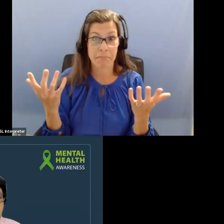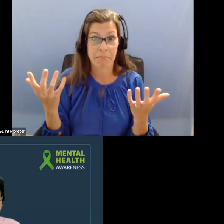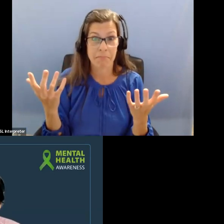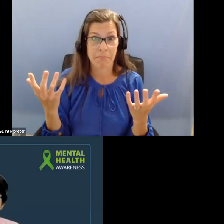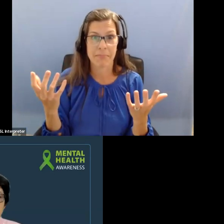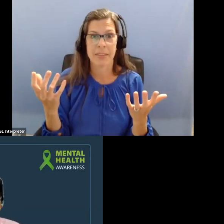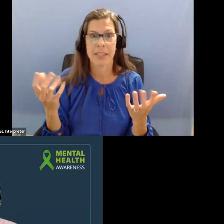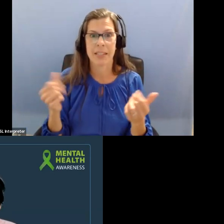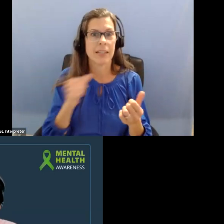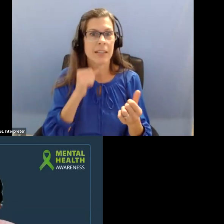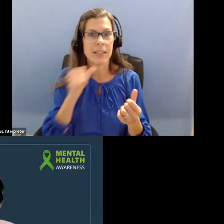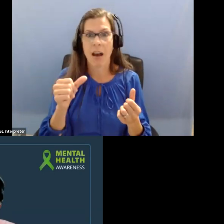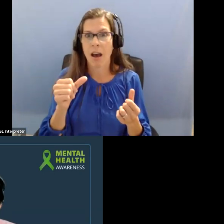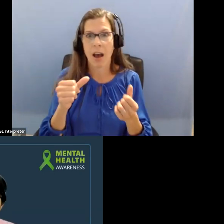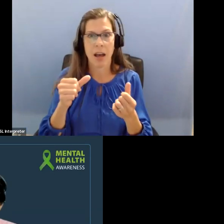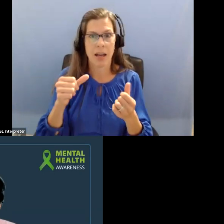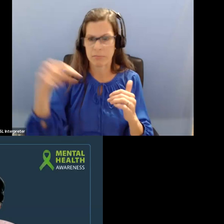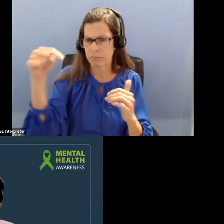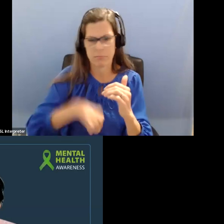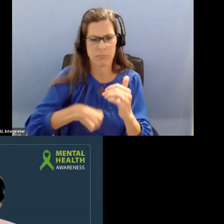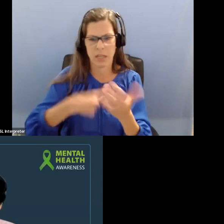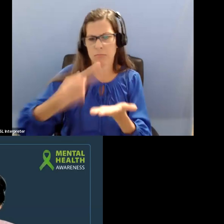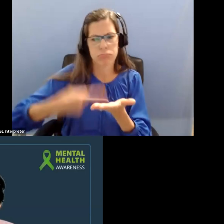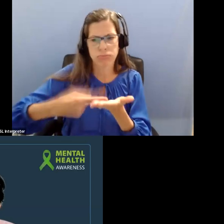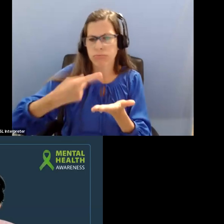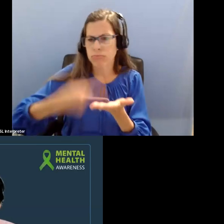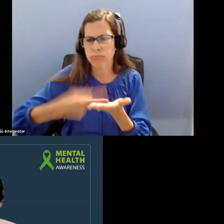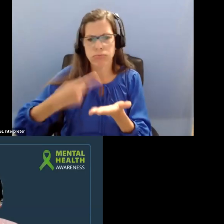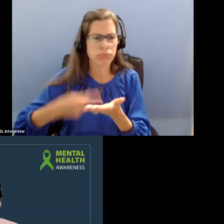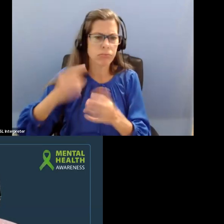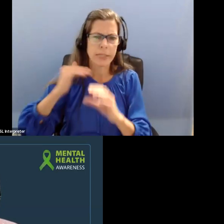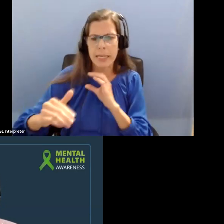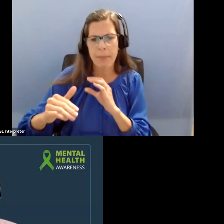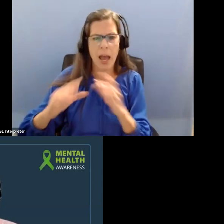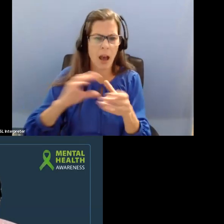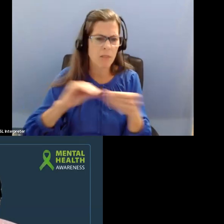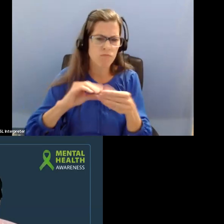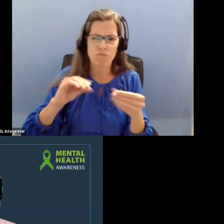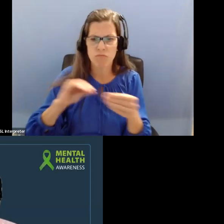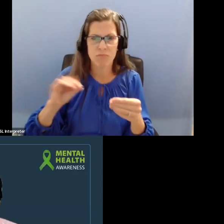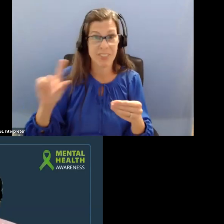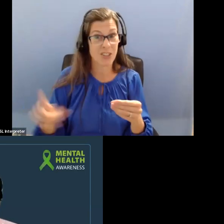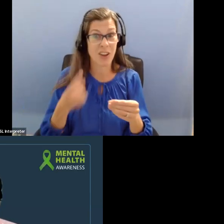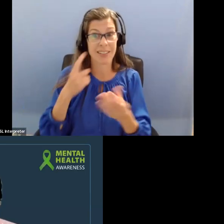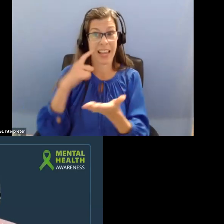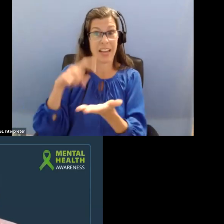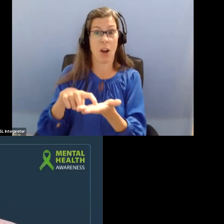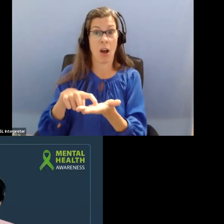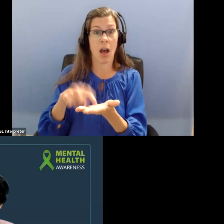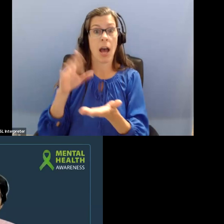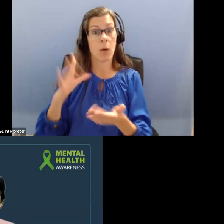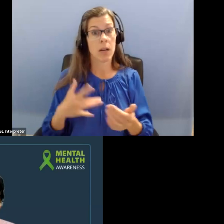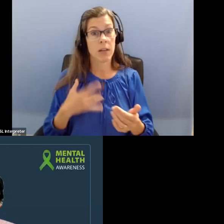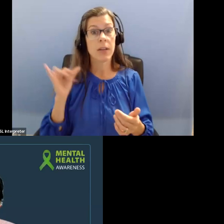the details have to be delved into in email and the back conversations, but just an acknowledgement would make me feel like, oh,